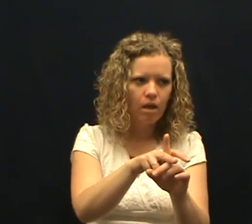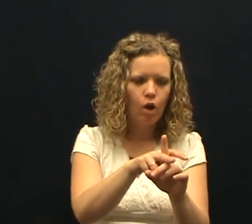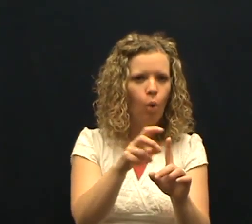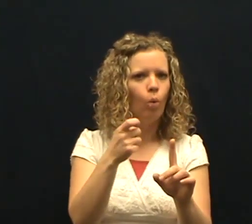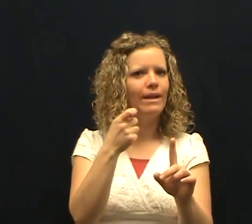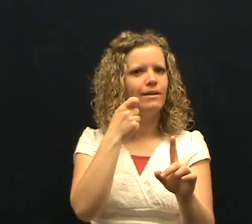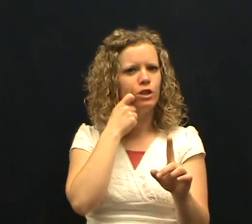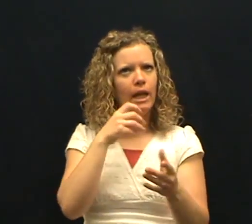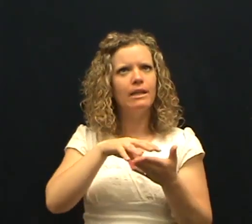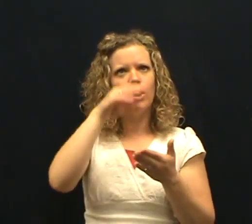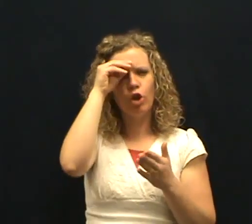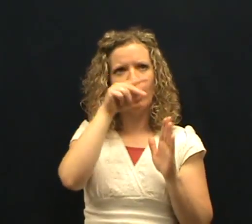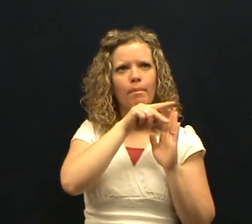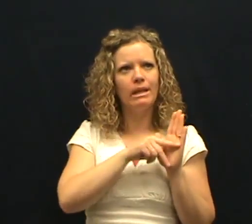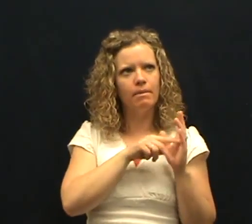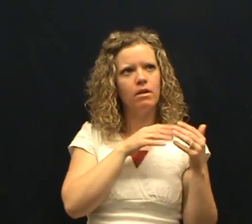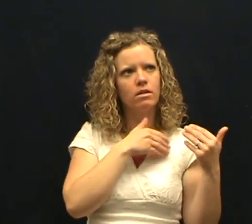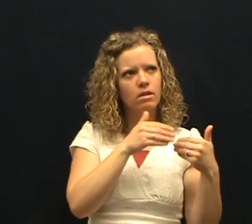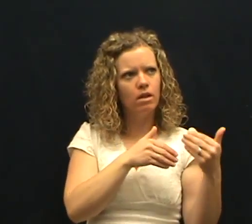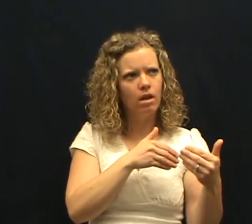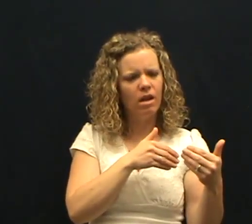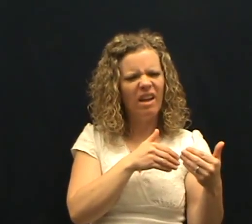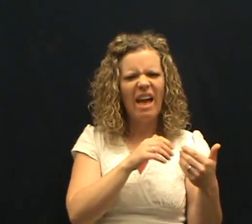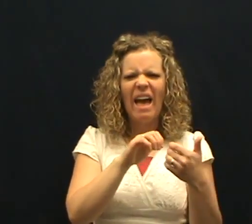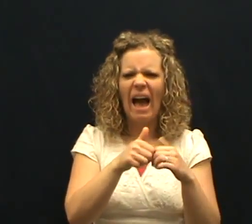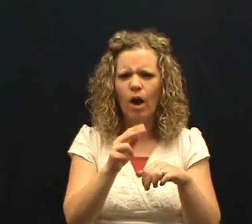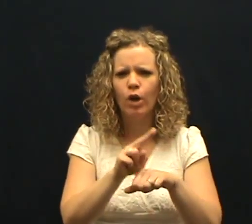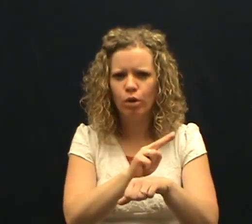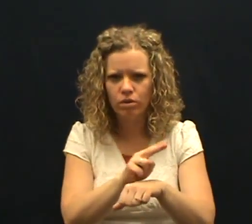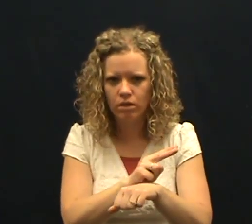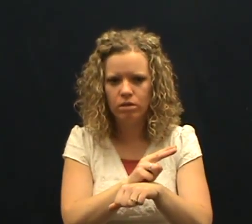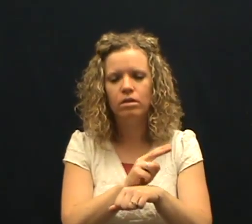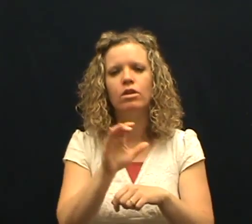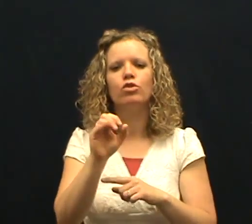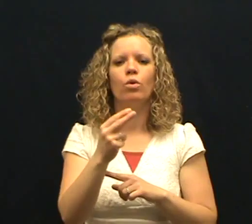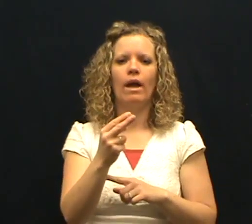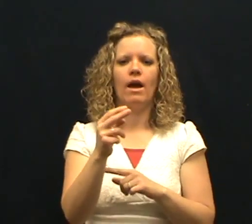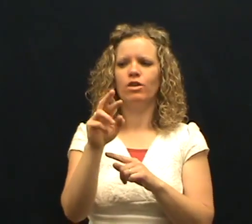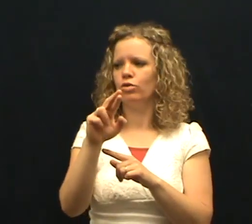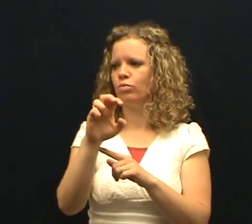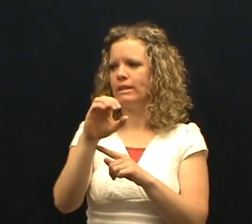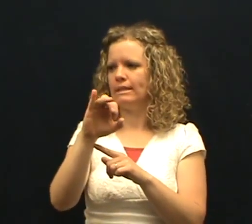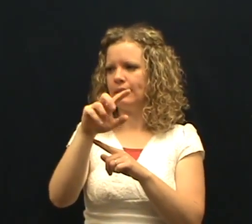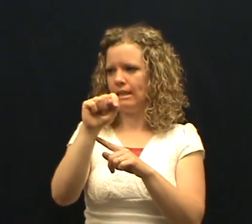about to cash receipts in an organization and cash payments in an organization.